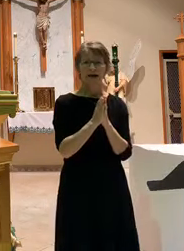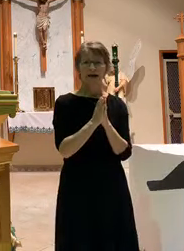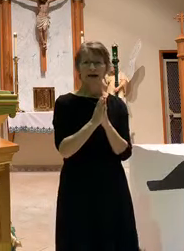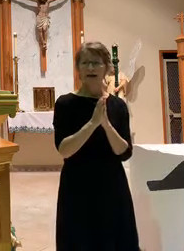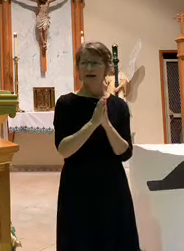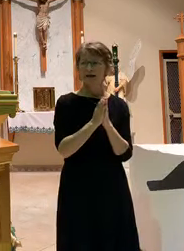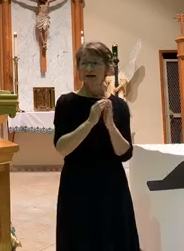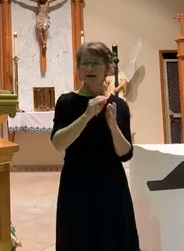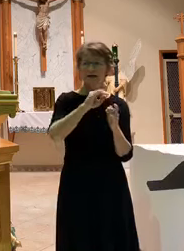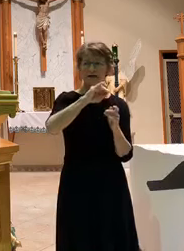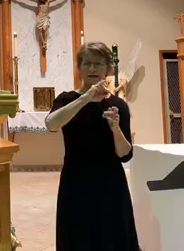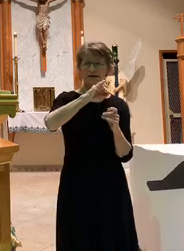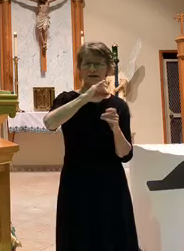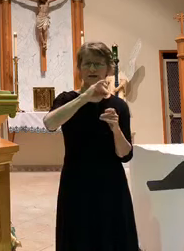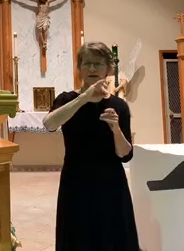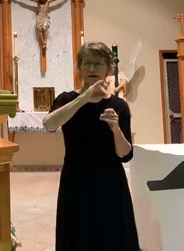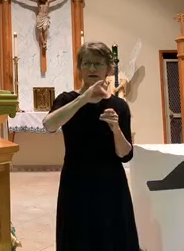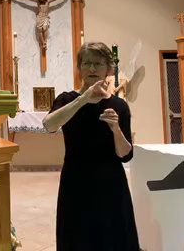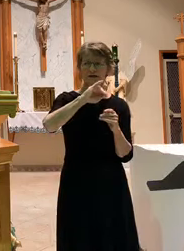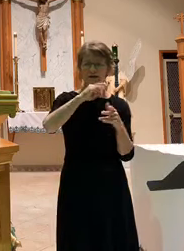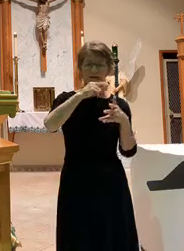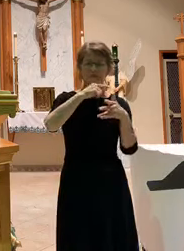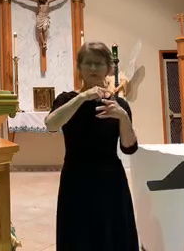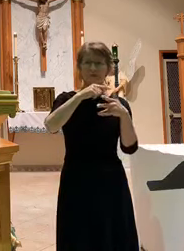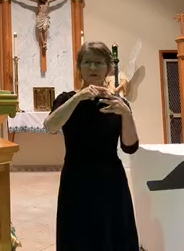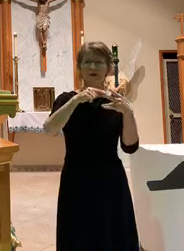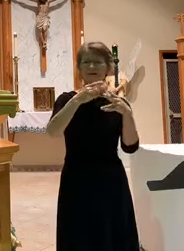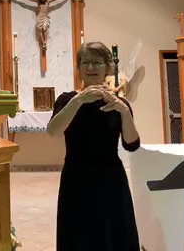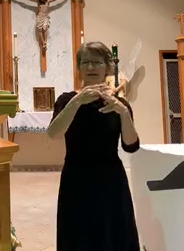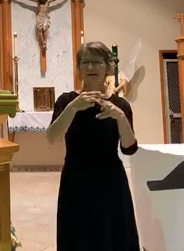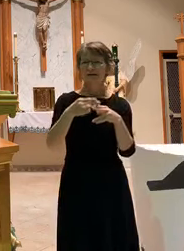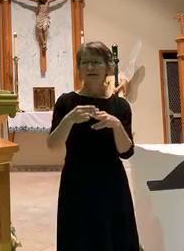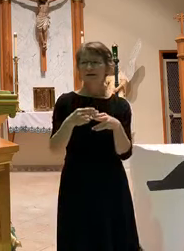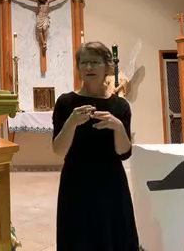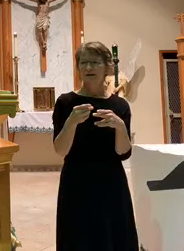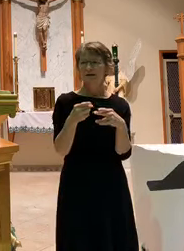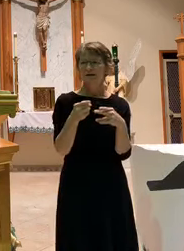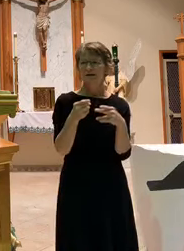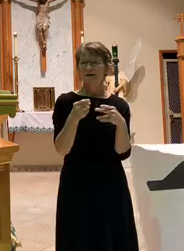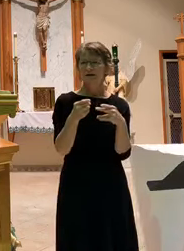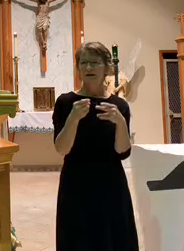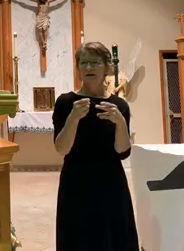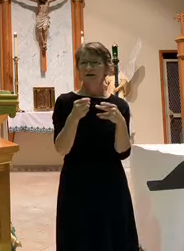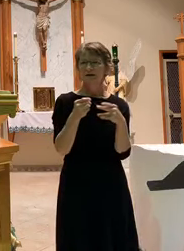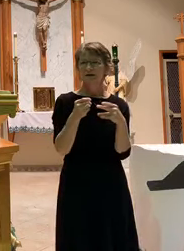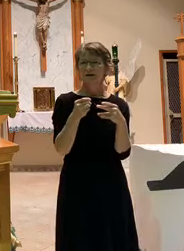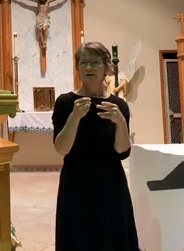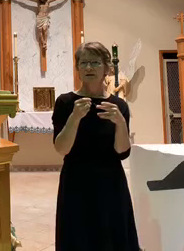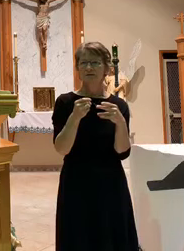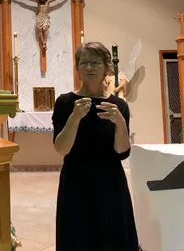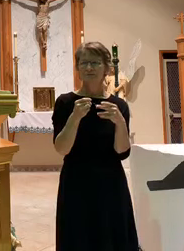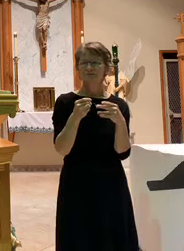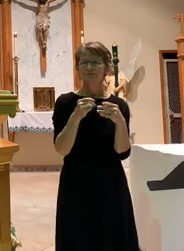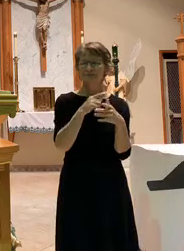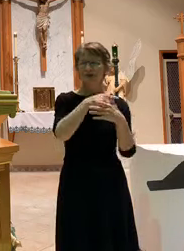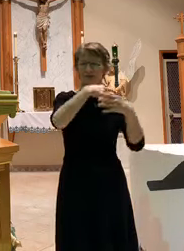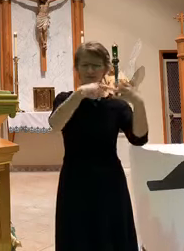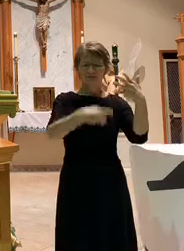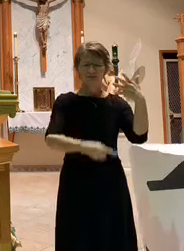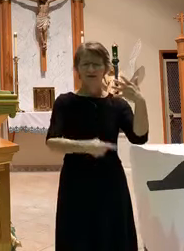June Swan, Creed Jacob Wolf Burdick, William Richard Mertens, Irie King